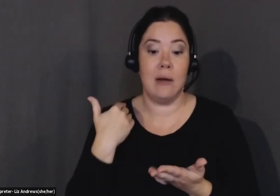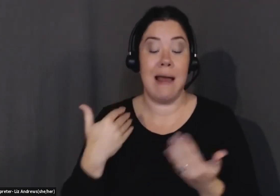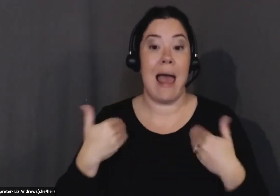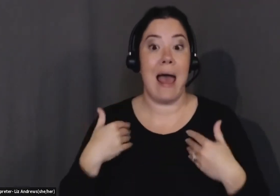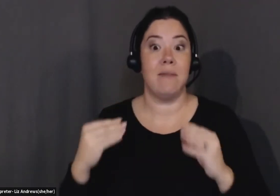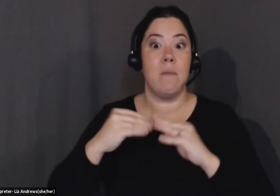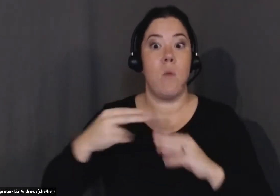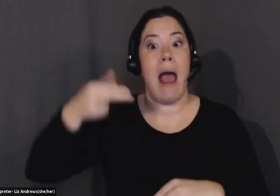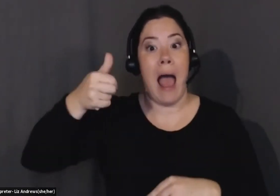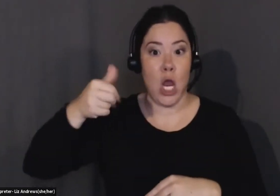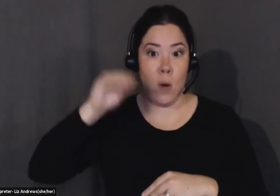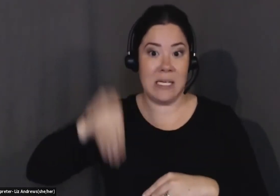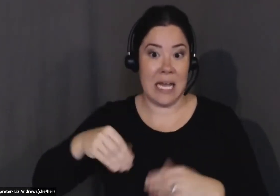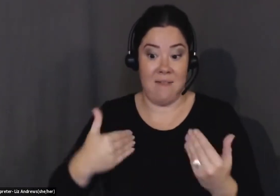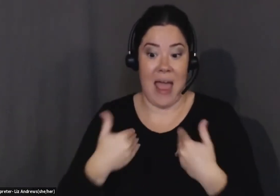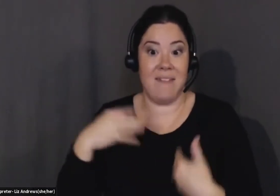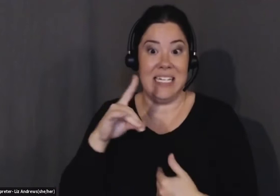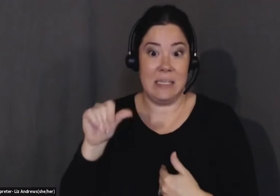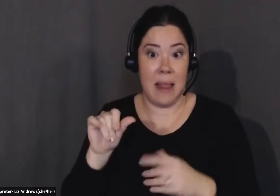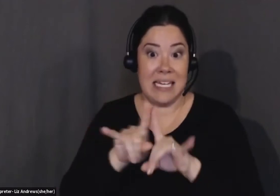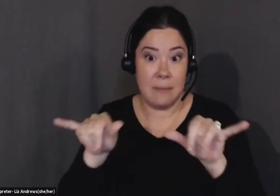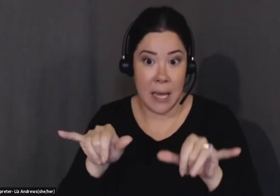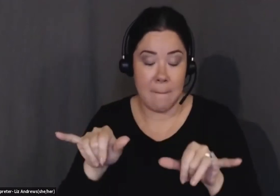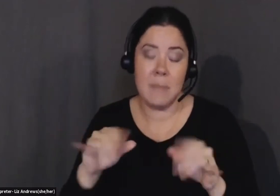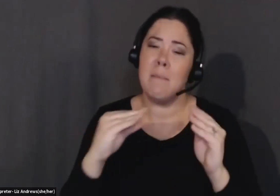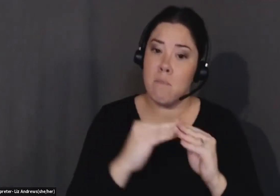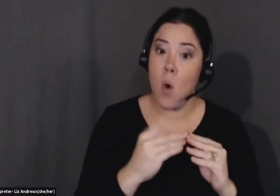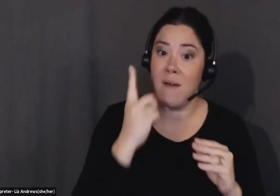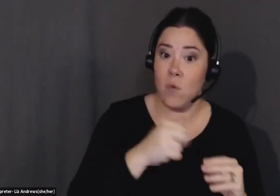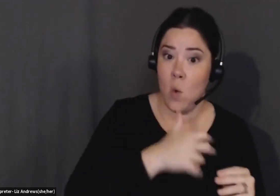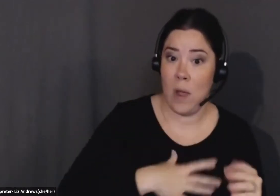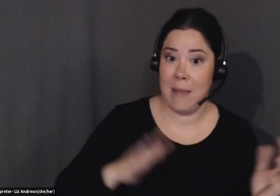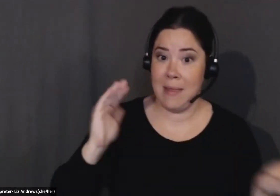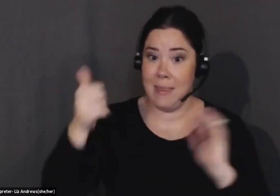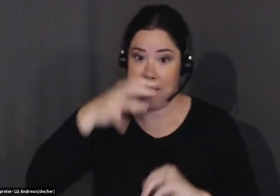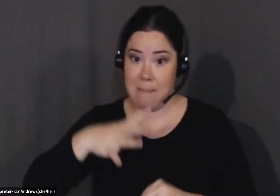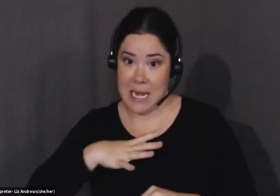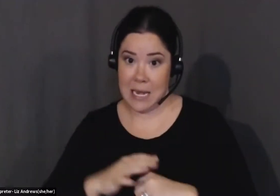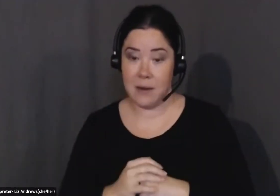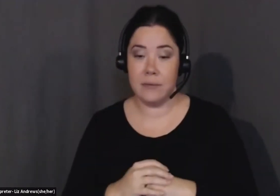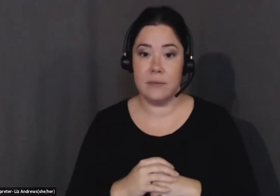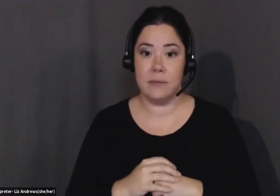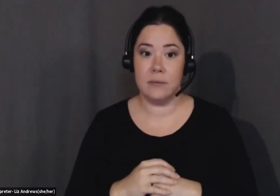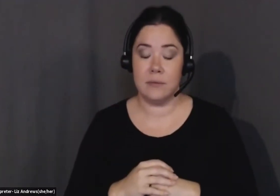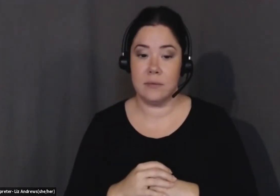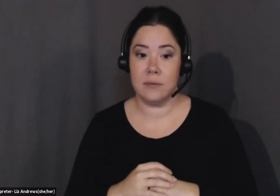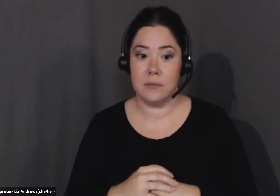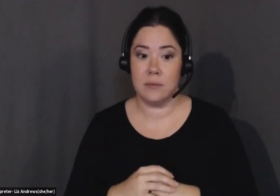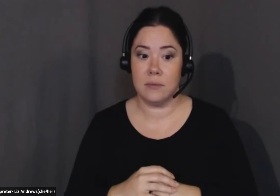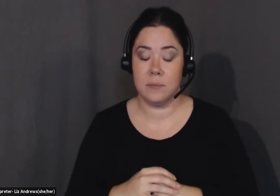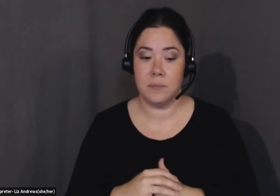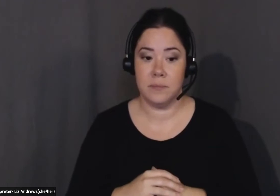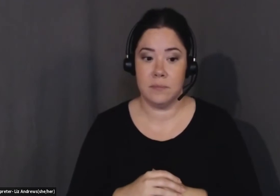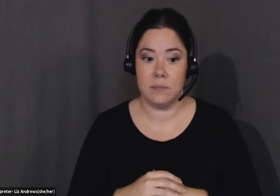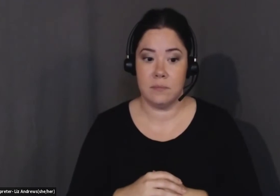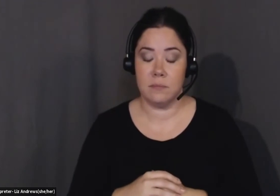percentage of having a disability, Disability. more so for the women than the men.